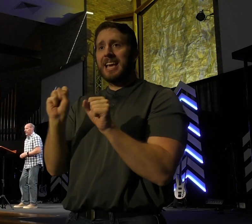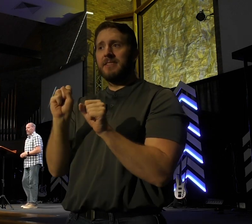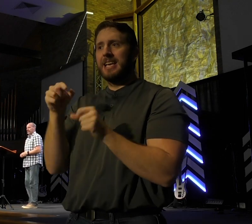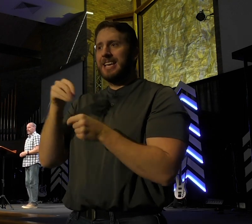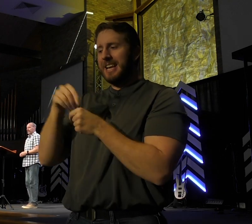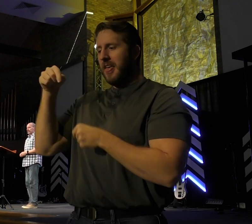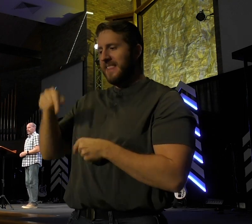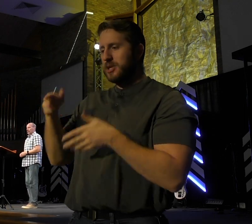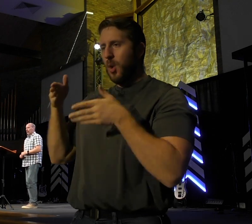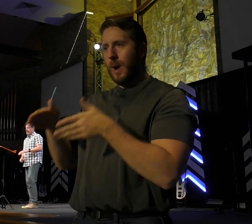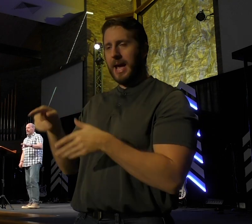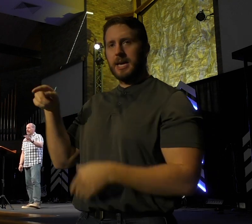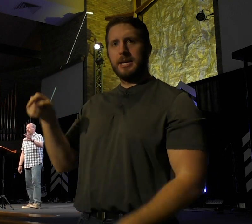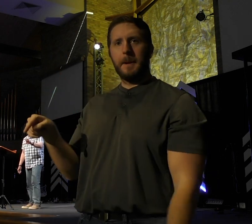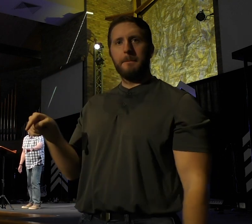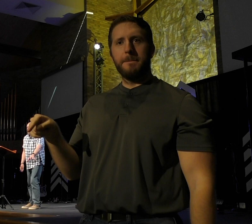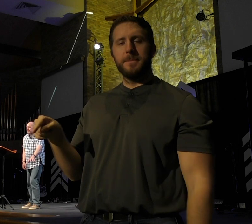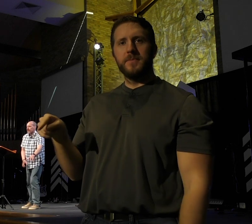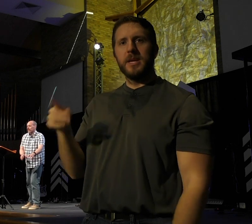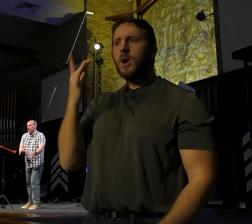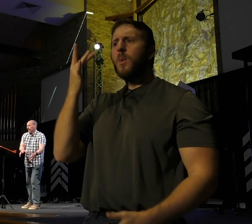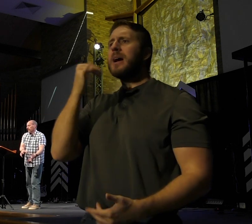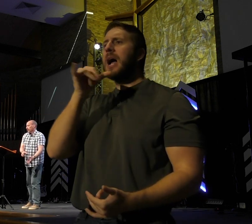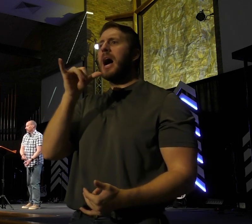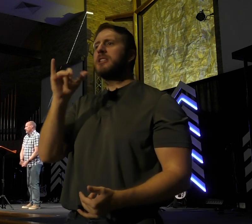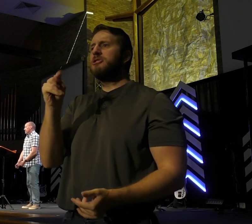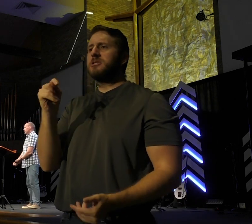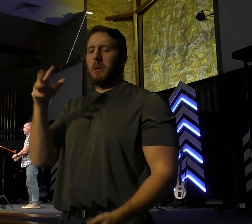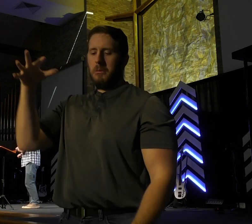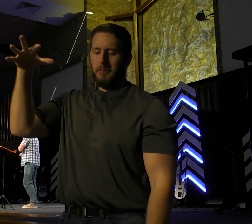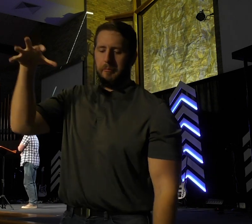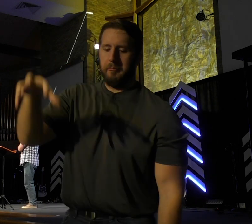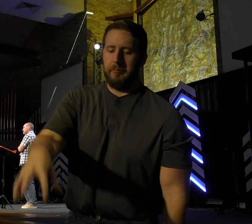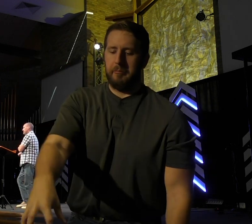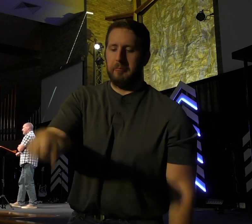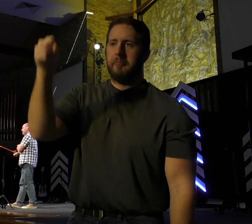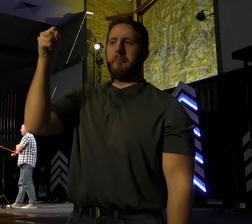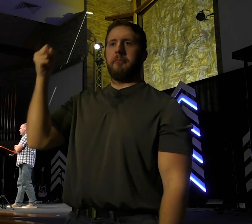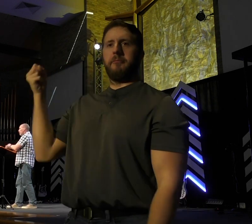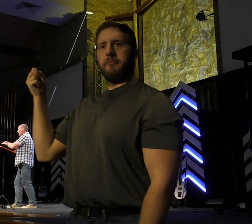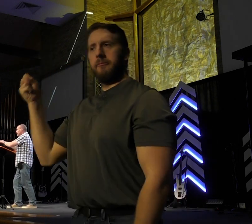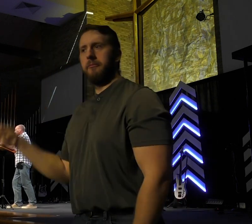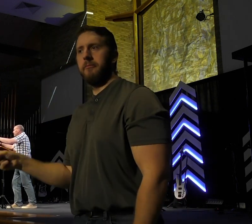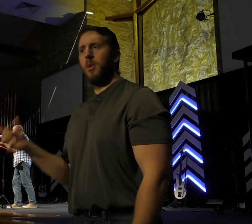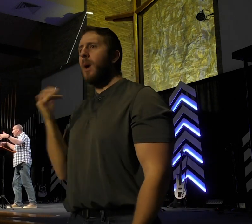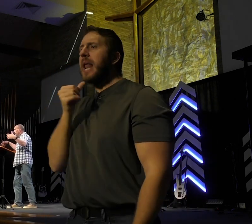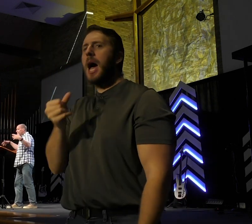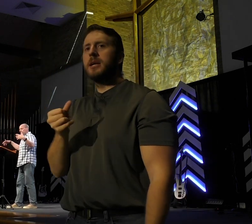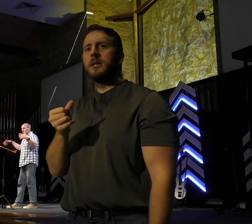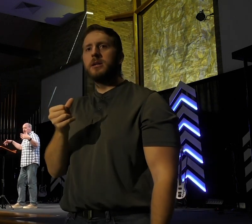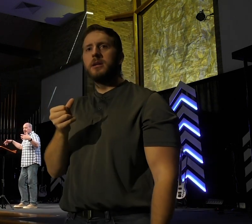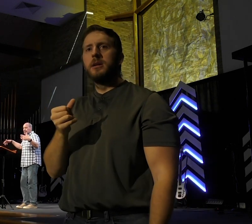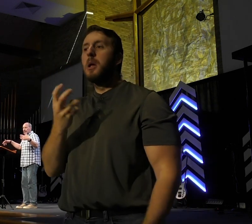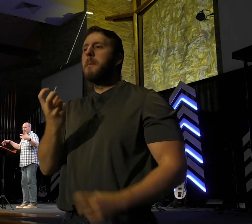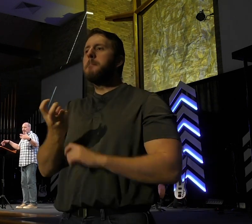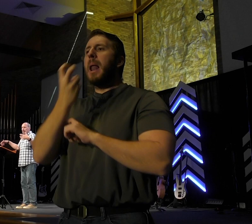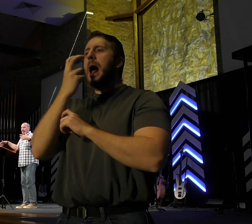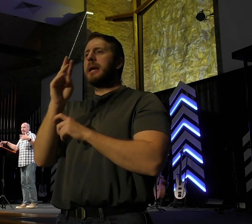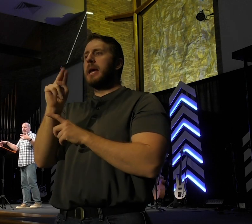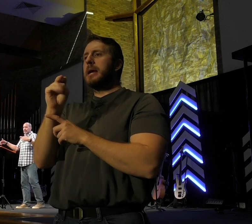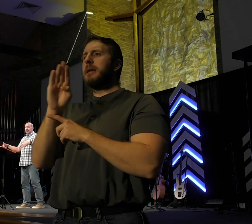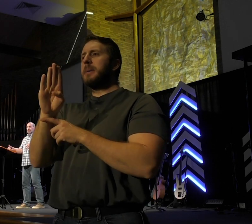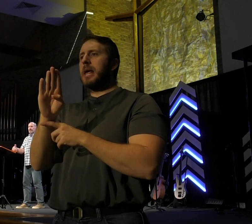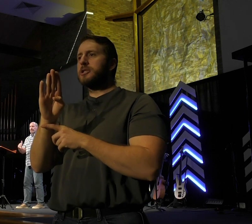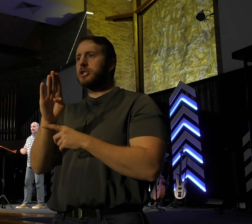way. Why didn't God just reach down and pluck these three guys out to safety? Why didn't he blind Nebuchadnezzar and all the